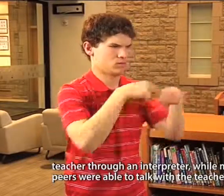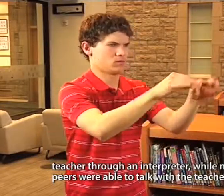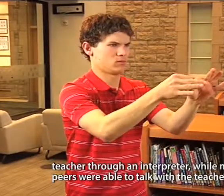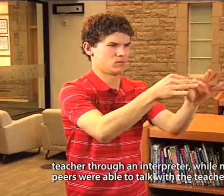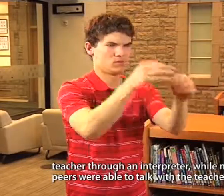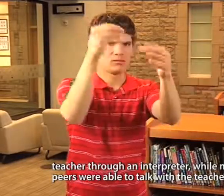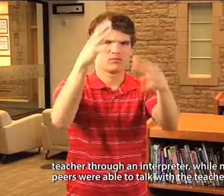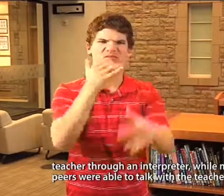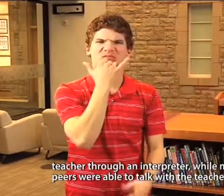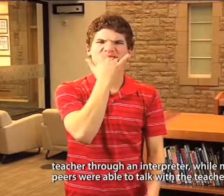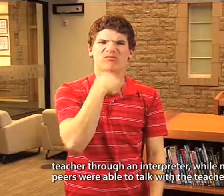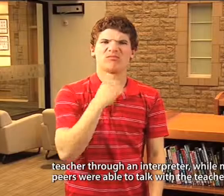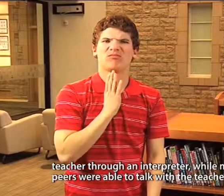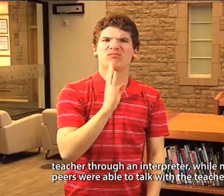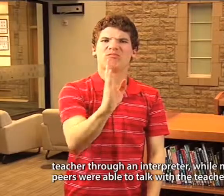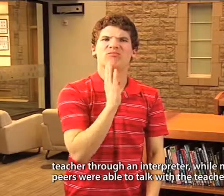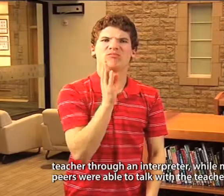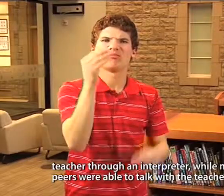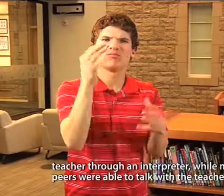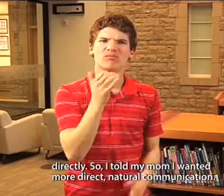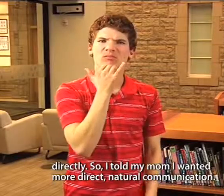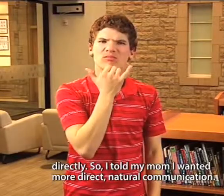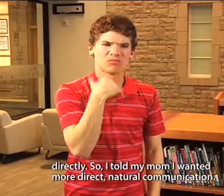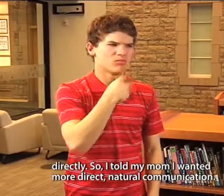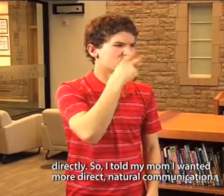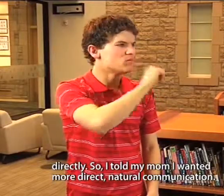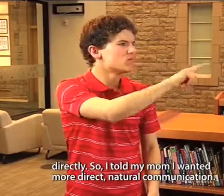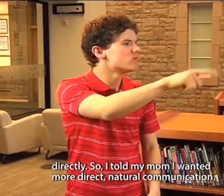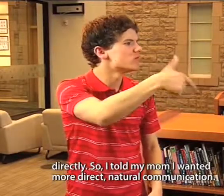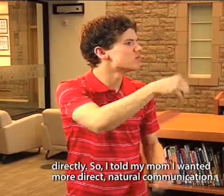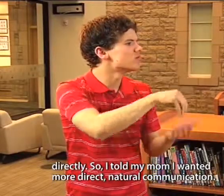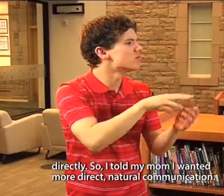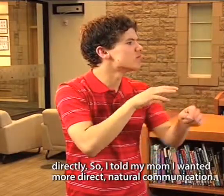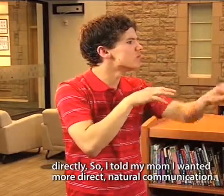interpreter, while my peers were able to talk with the teacher directly.